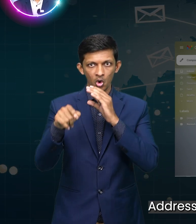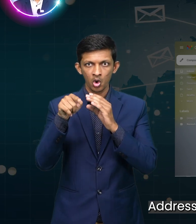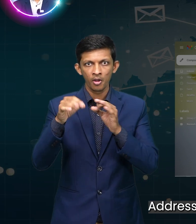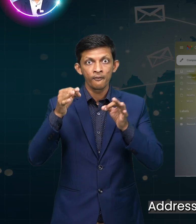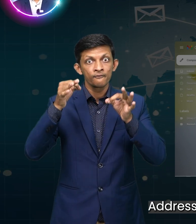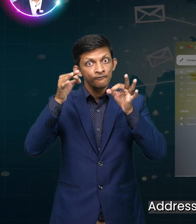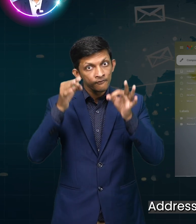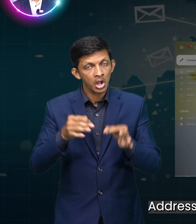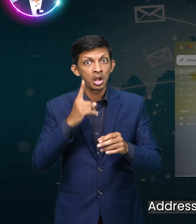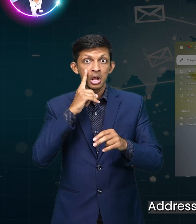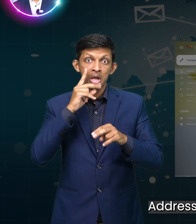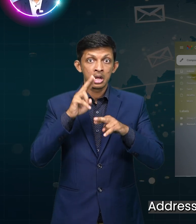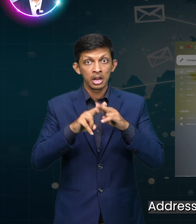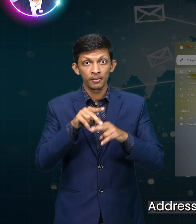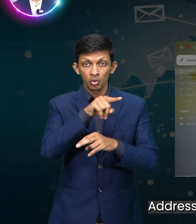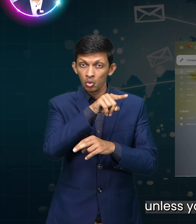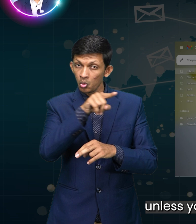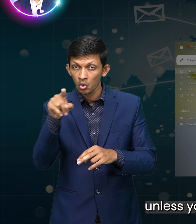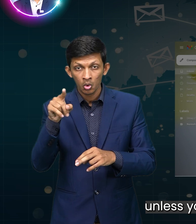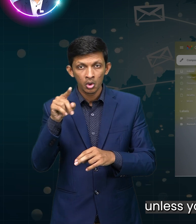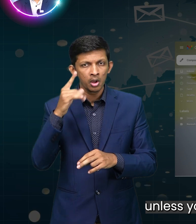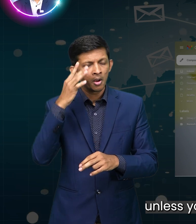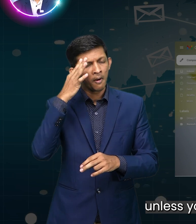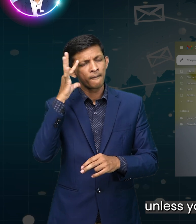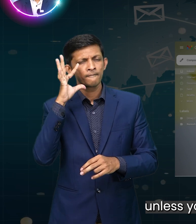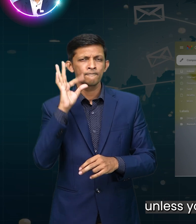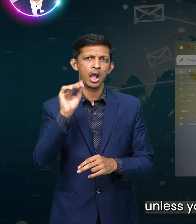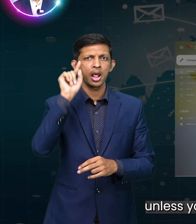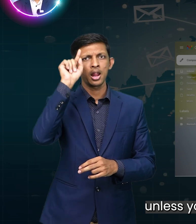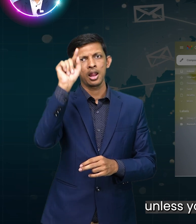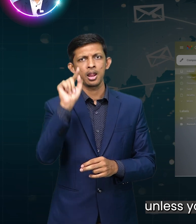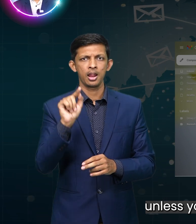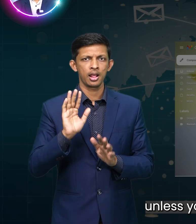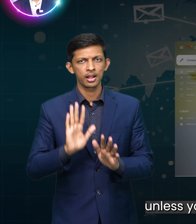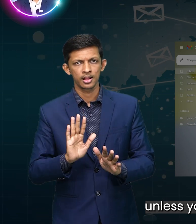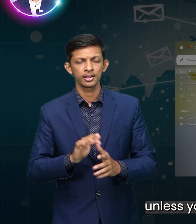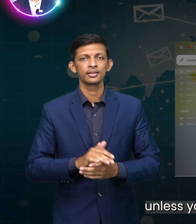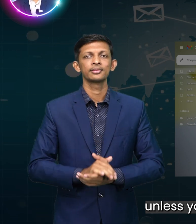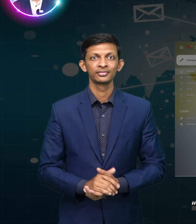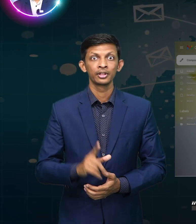Address the recipient formally unless you're on familiar terms.